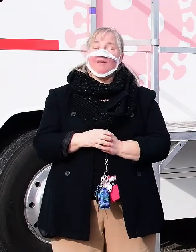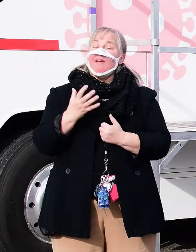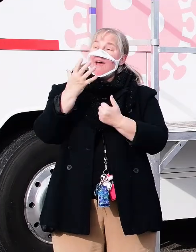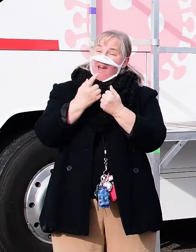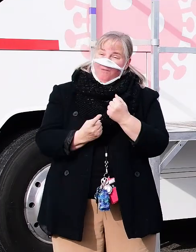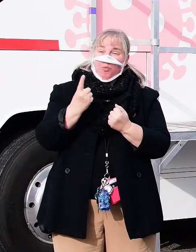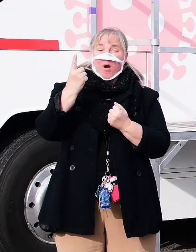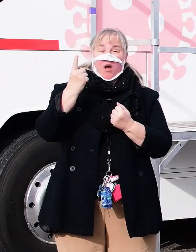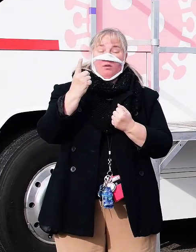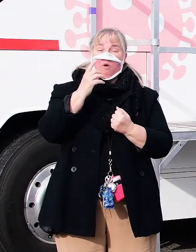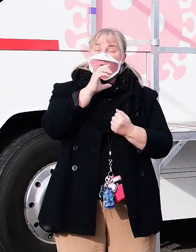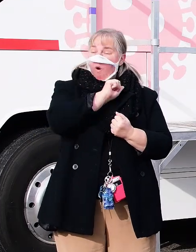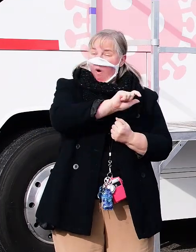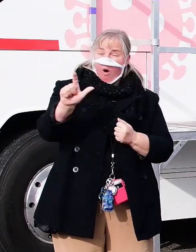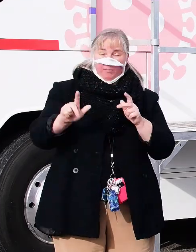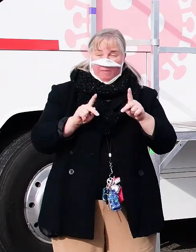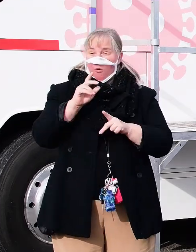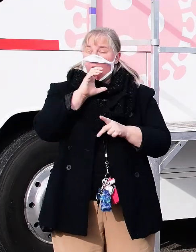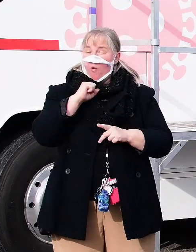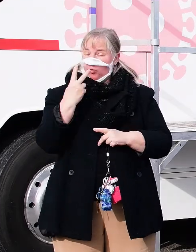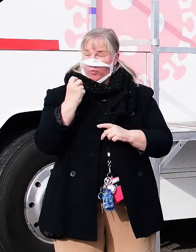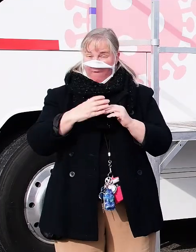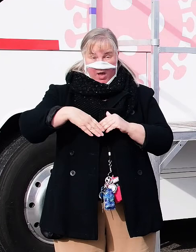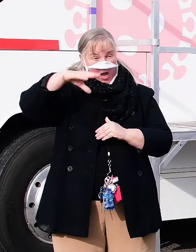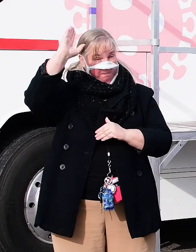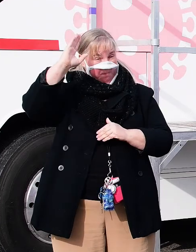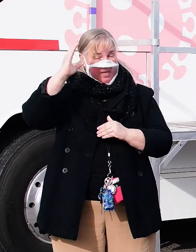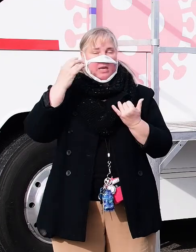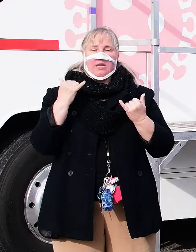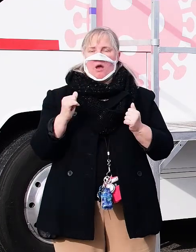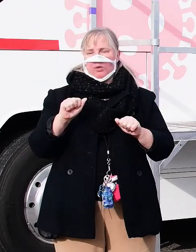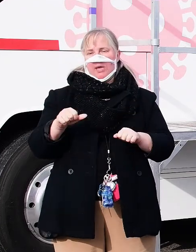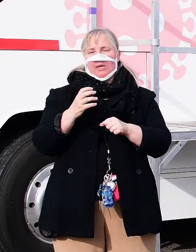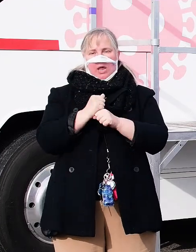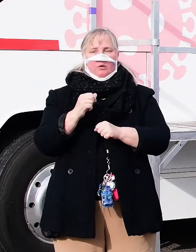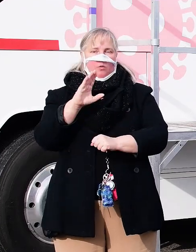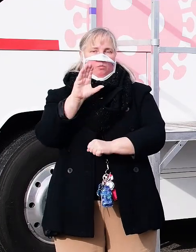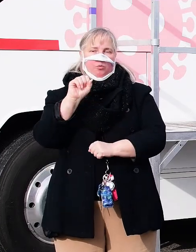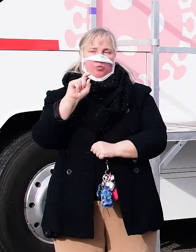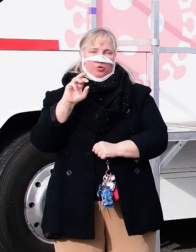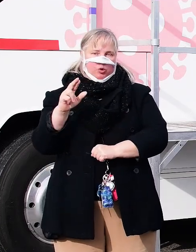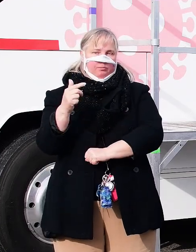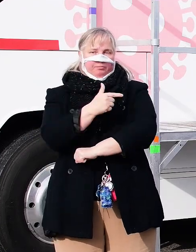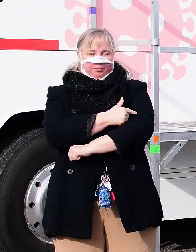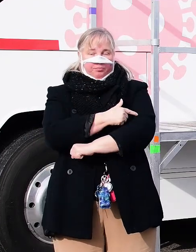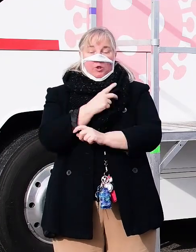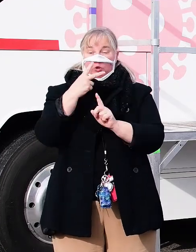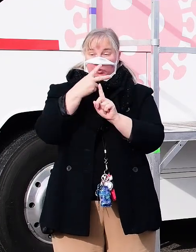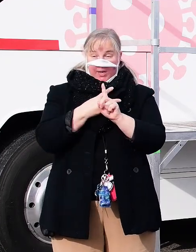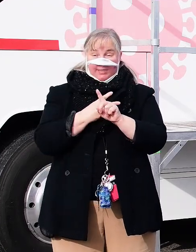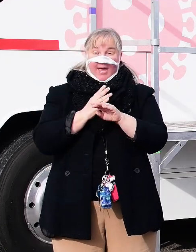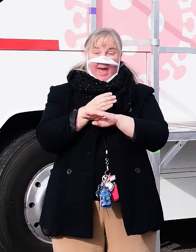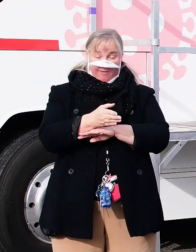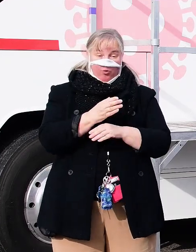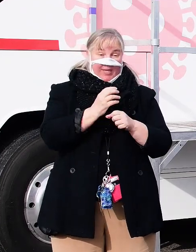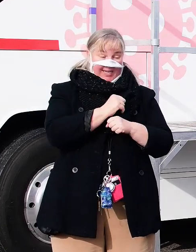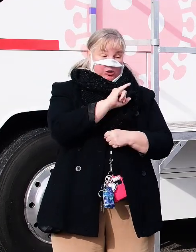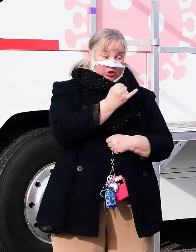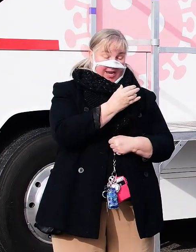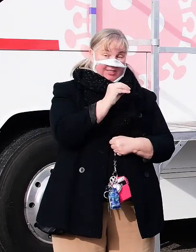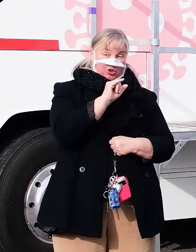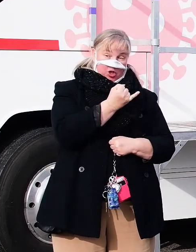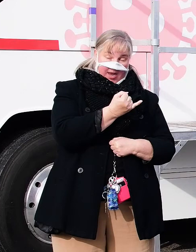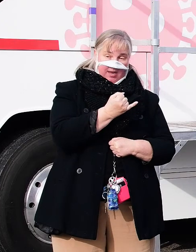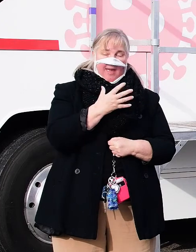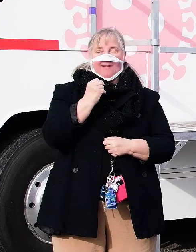Everyone 12 and up is now eligible for getting a booster shot 2 months after getting the J&J and